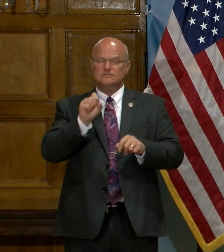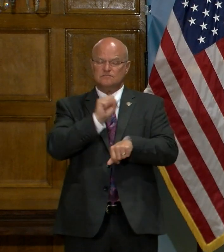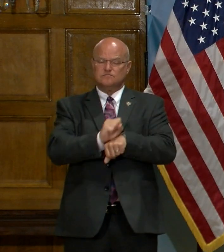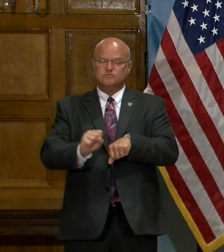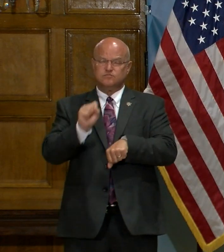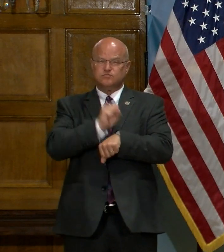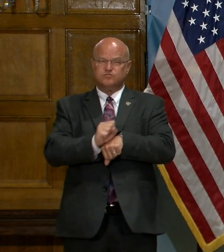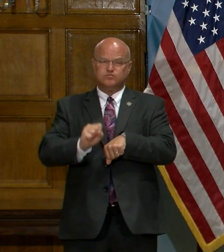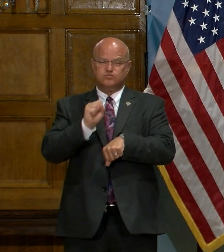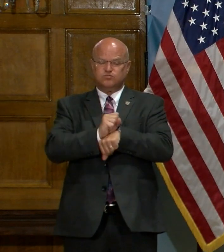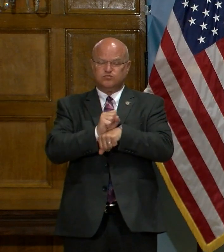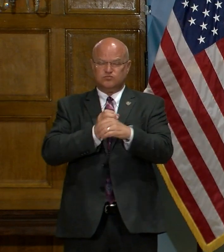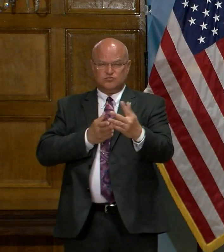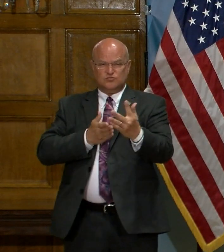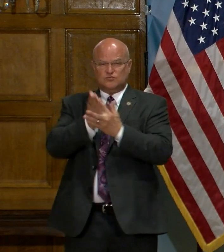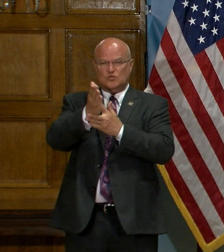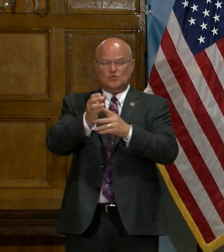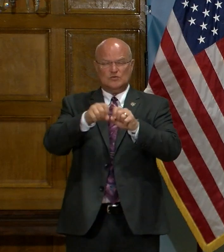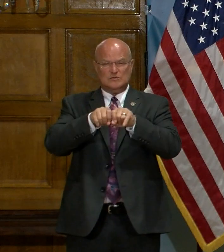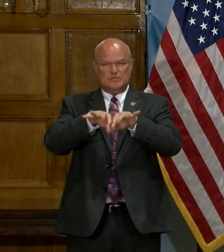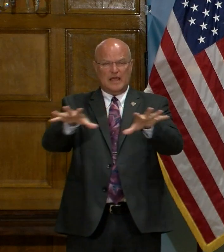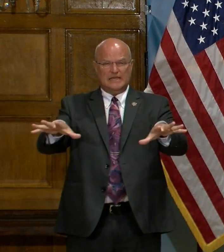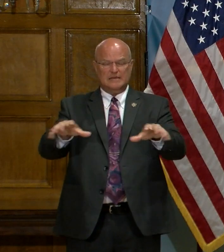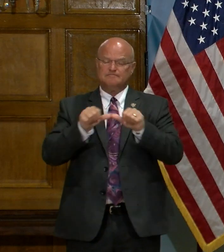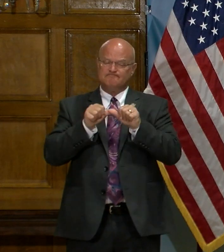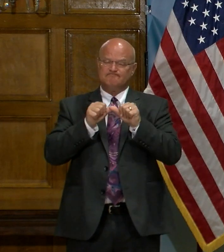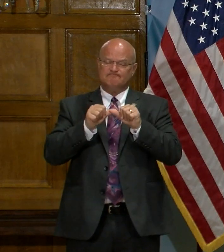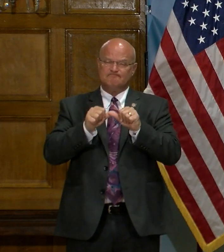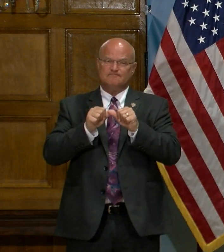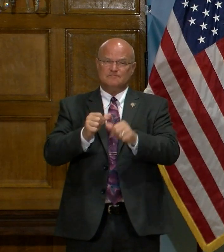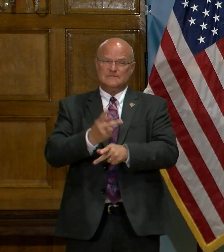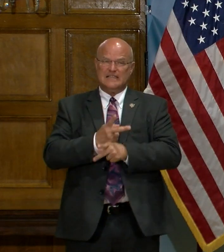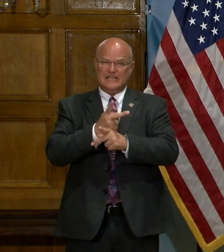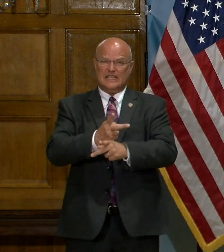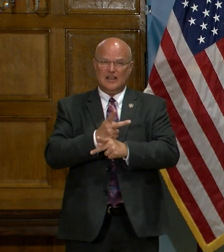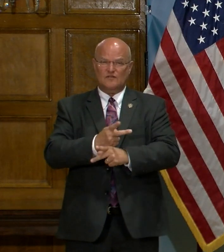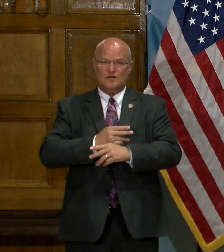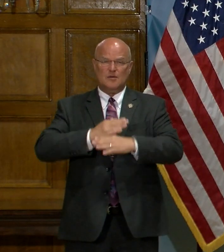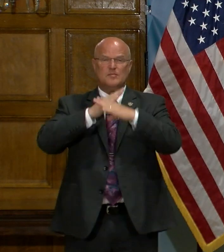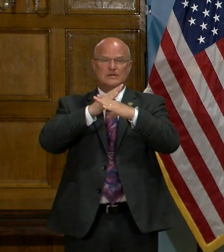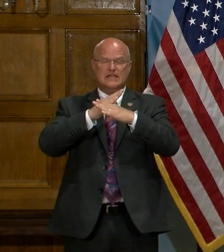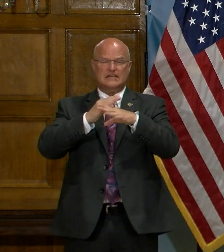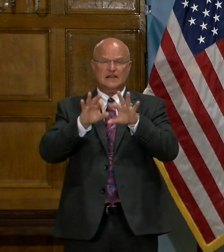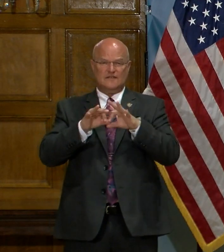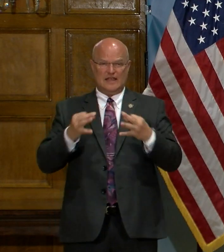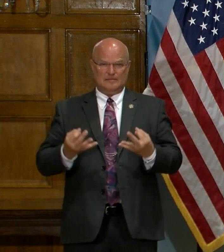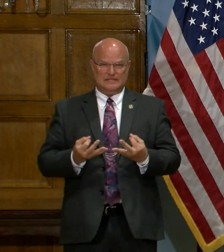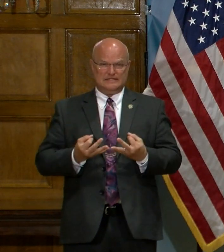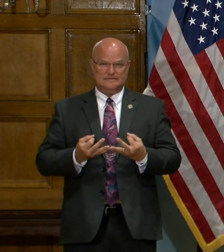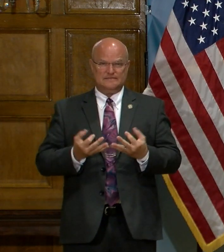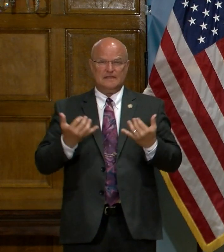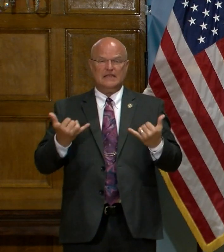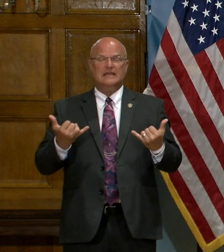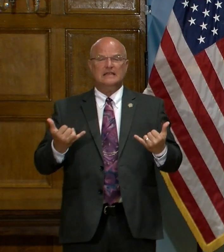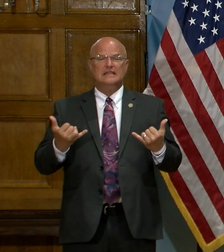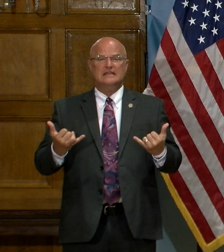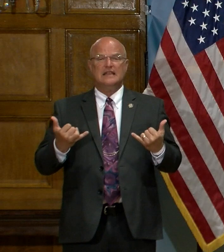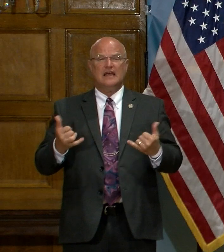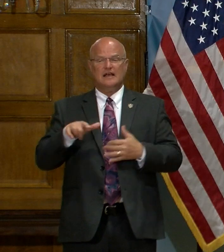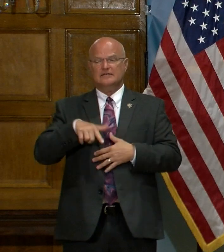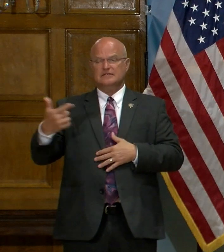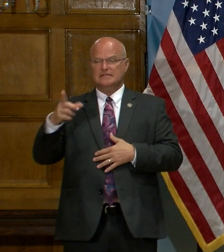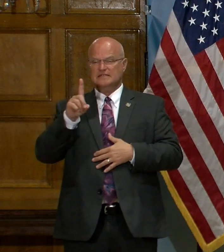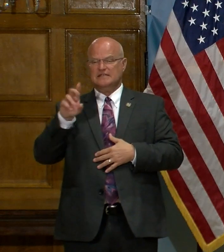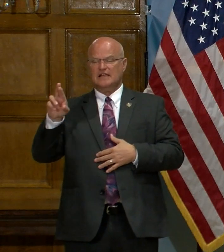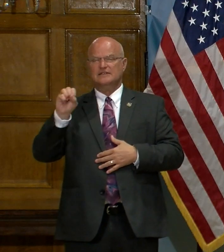through this pandemic, keep going, keep being careful, and protecting our loved ones. With that,